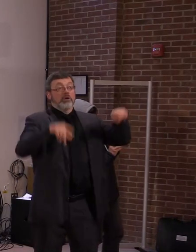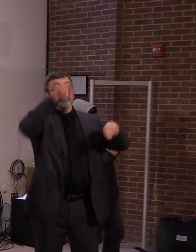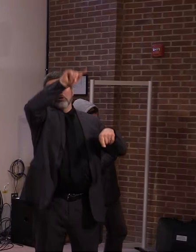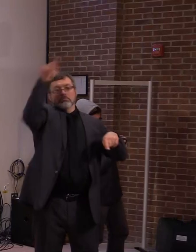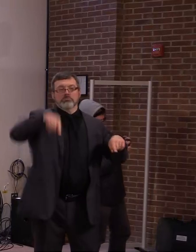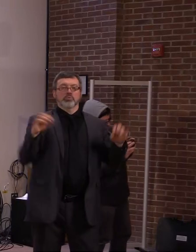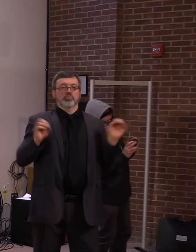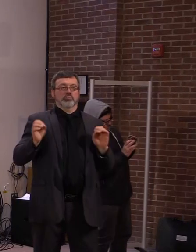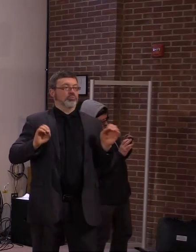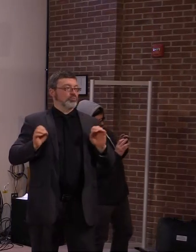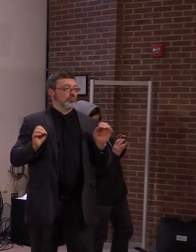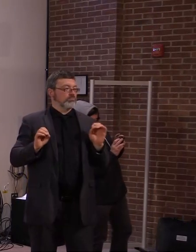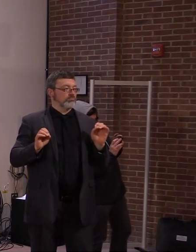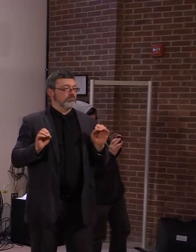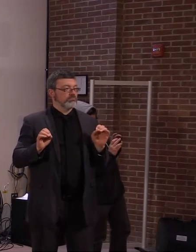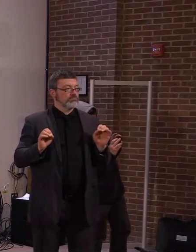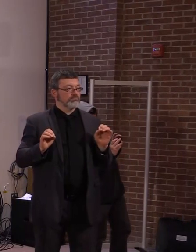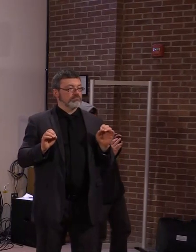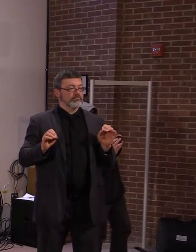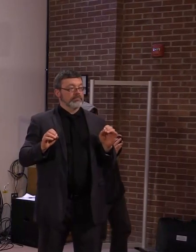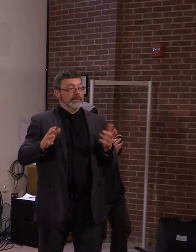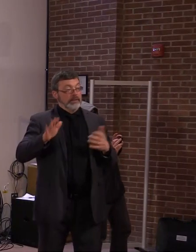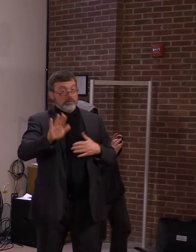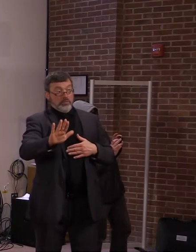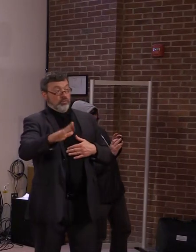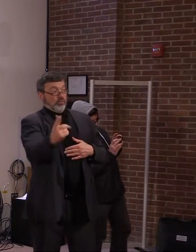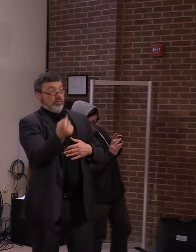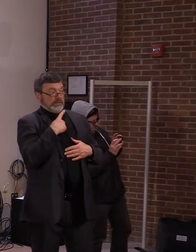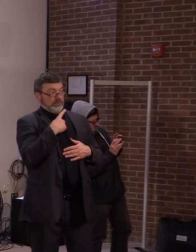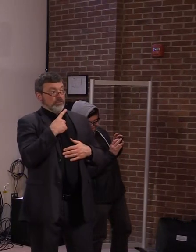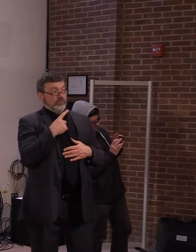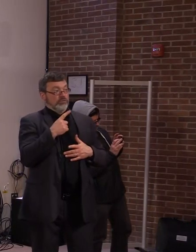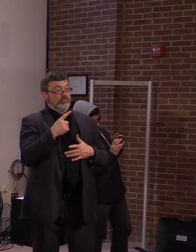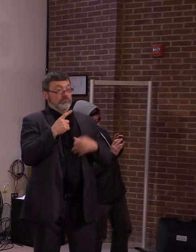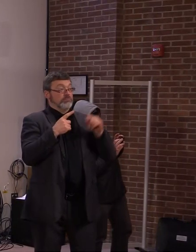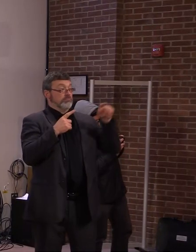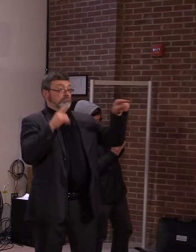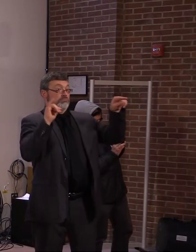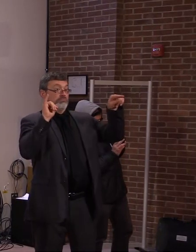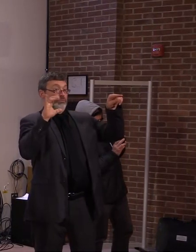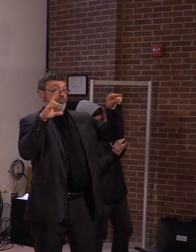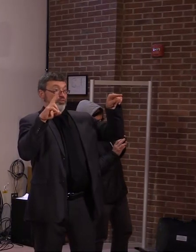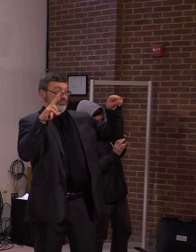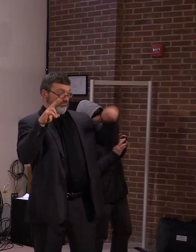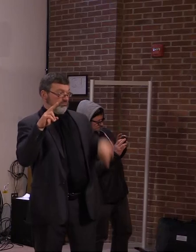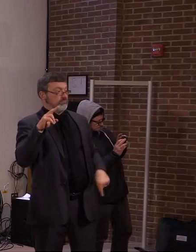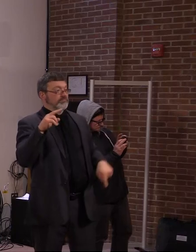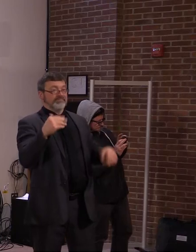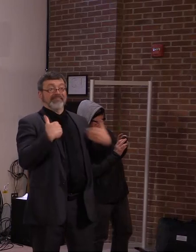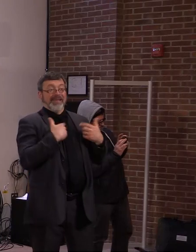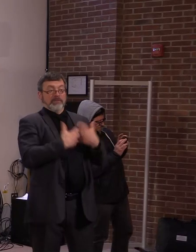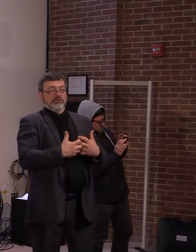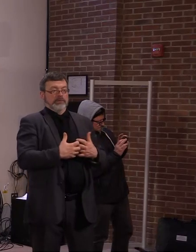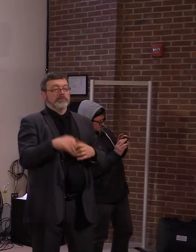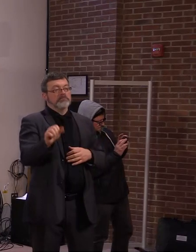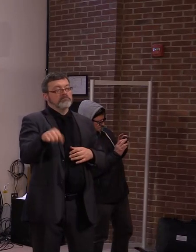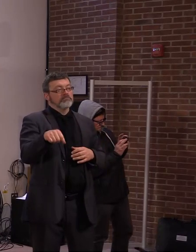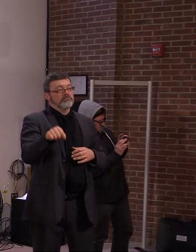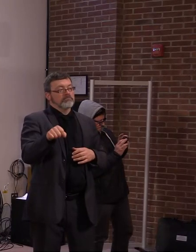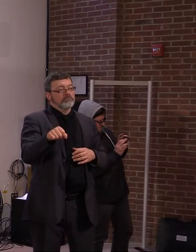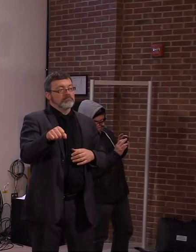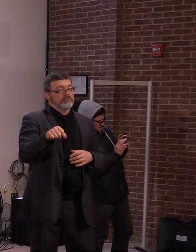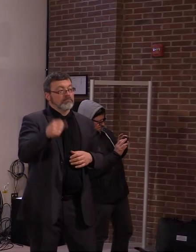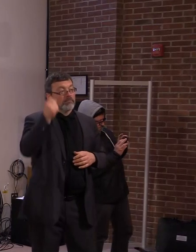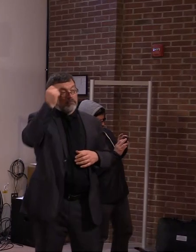are, you know, do have ICUs, and they are venting patients. But nonetheless, the other hospitals